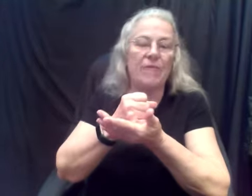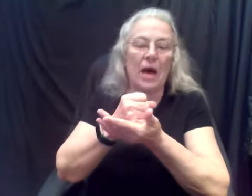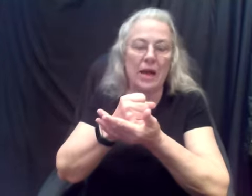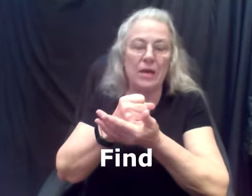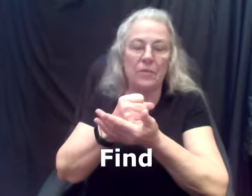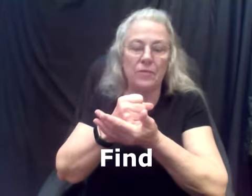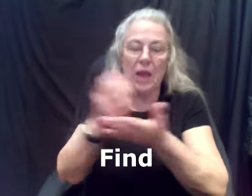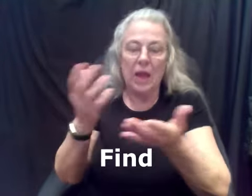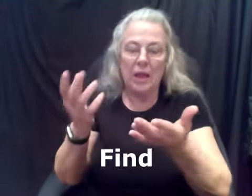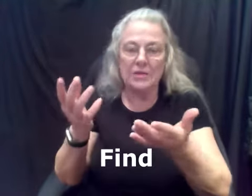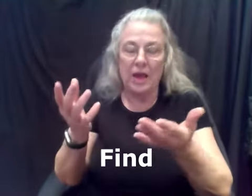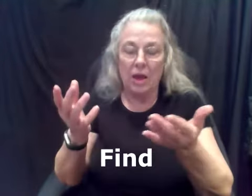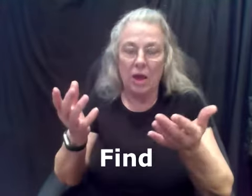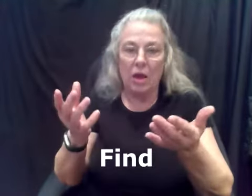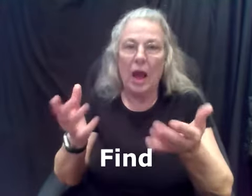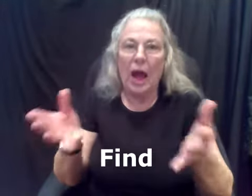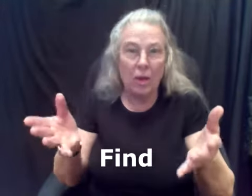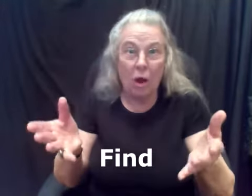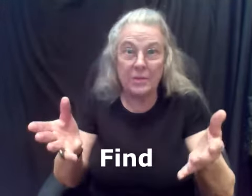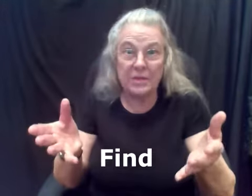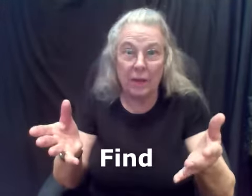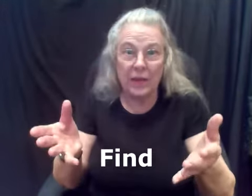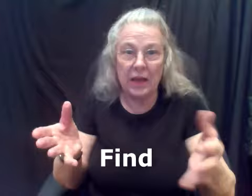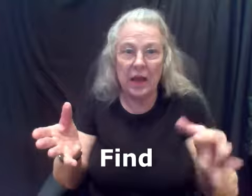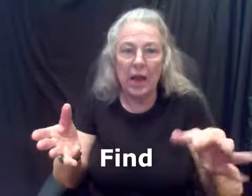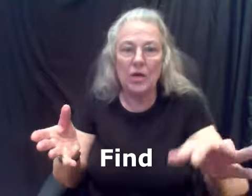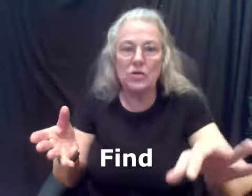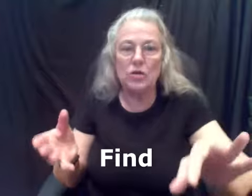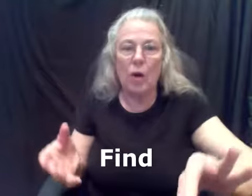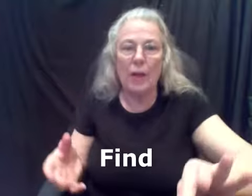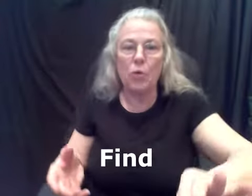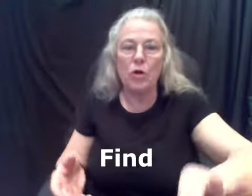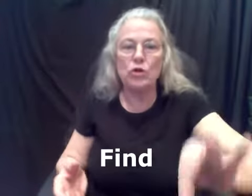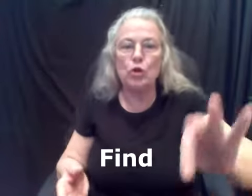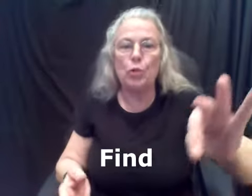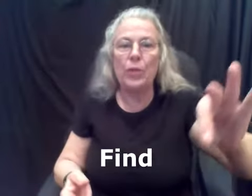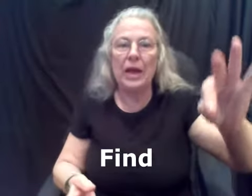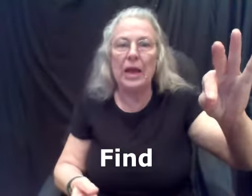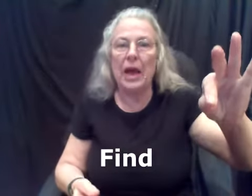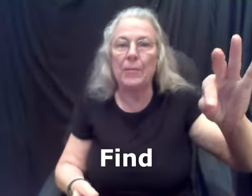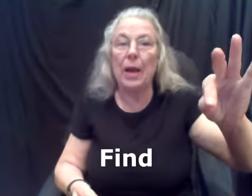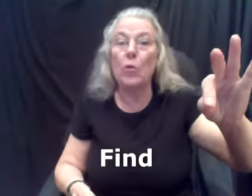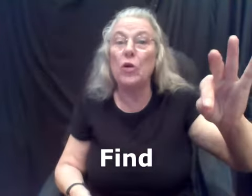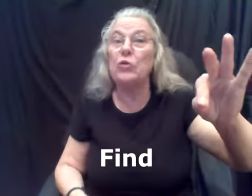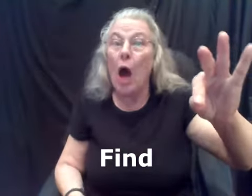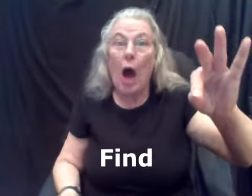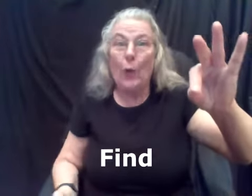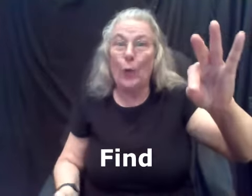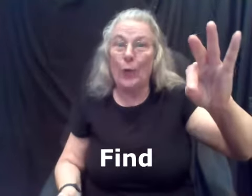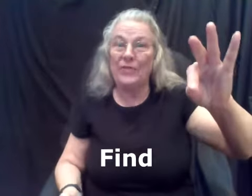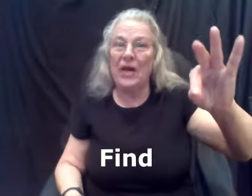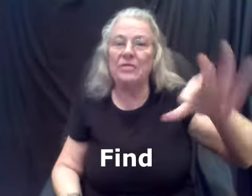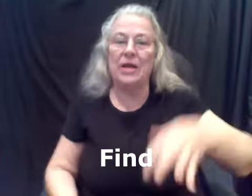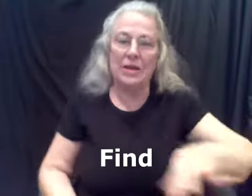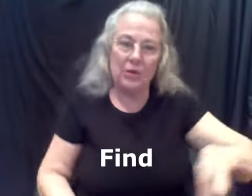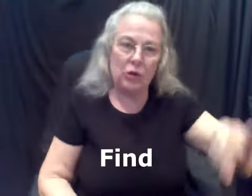Find. It's like I lost something, so I'm going to pick it up. I'm going to, oh, I found it. You would